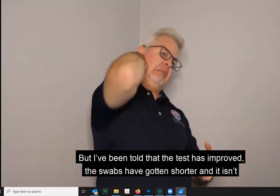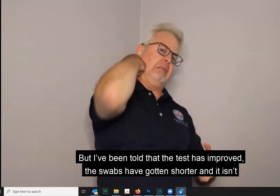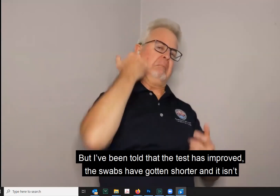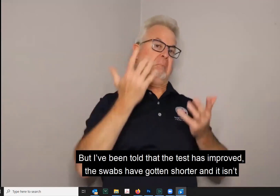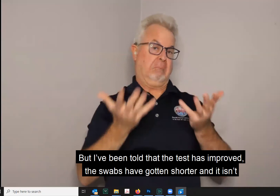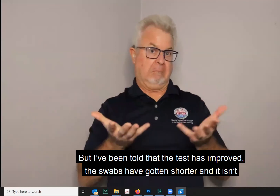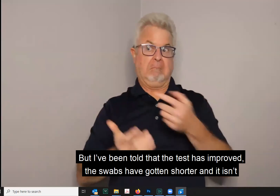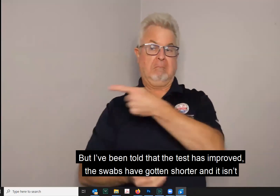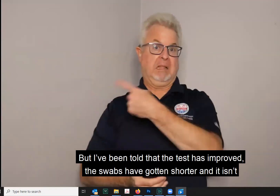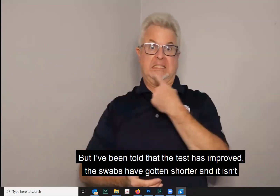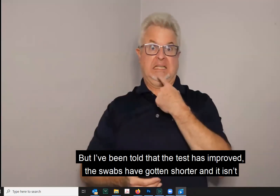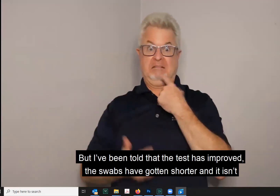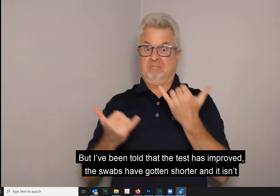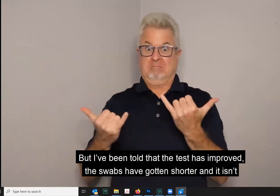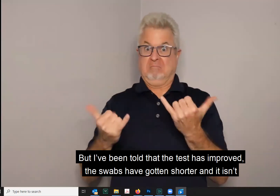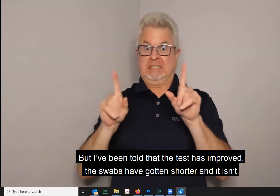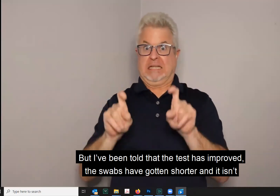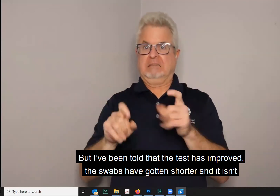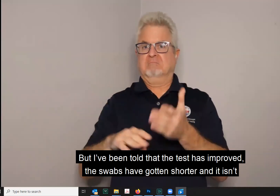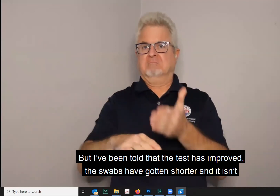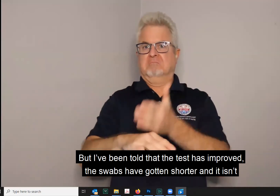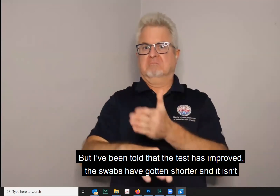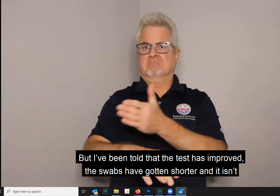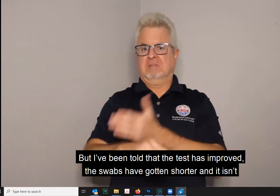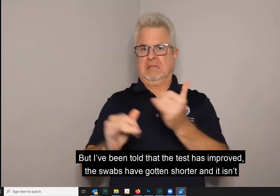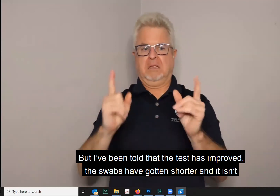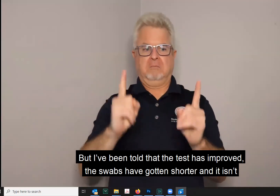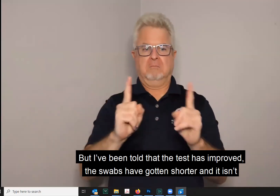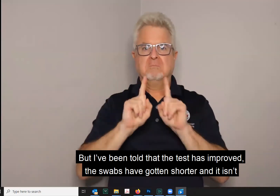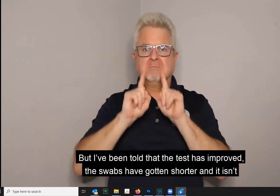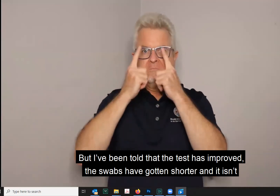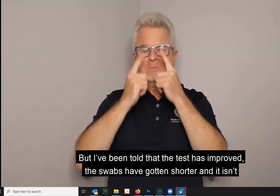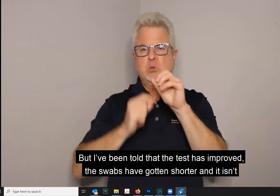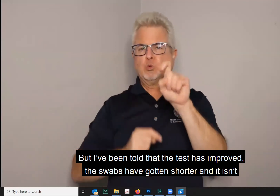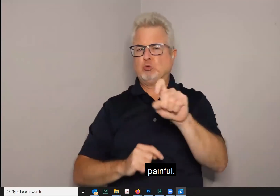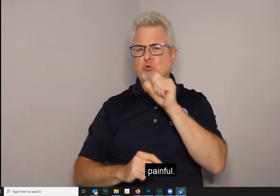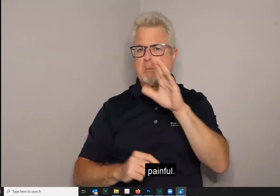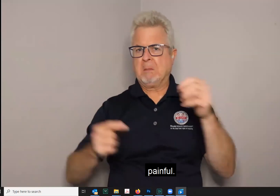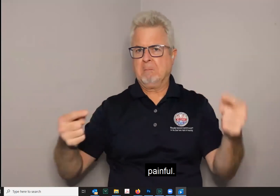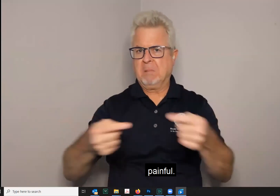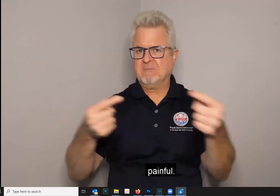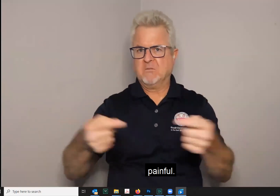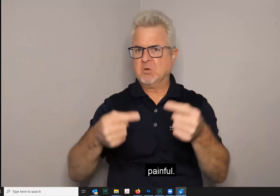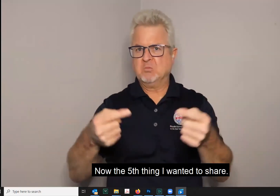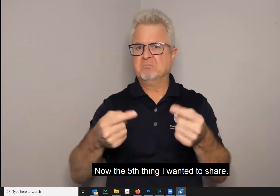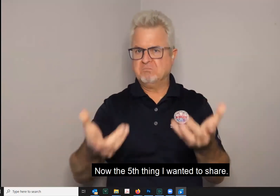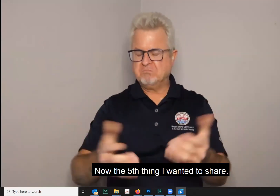if they were swabbing so far in, but I've been told that the test has improved and the swabs have gotten even shorter and it is